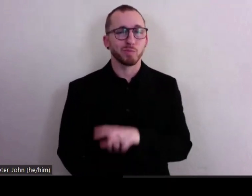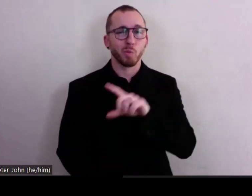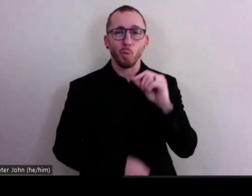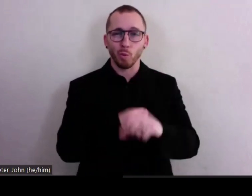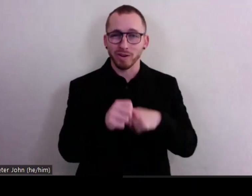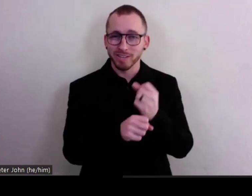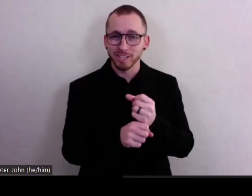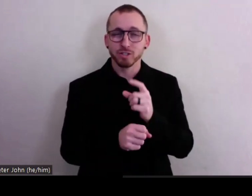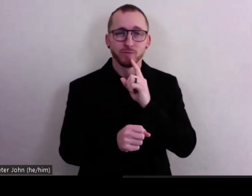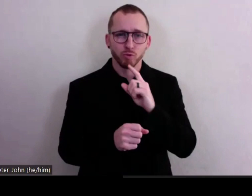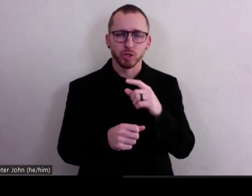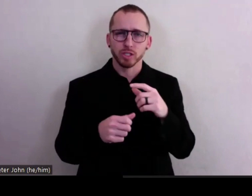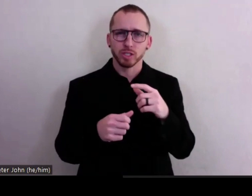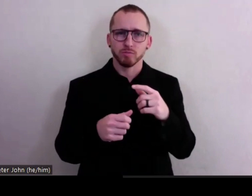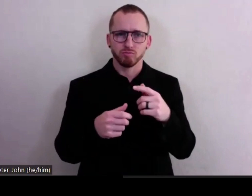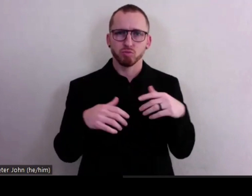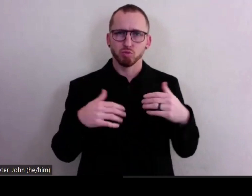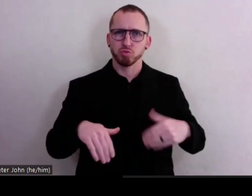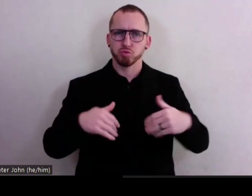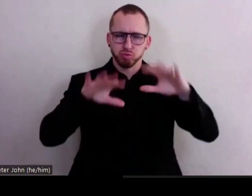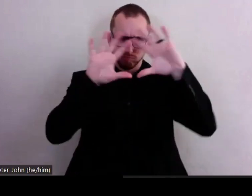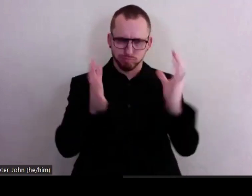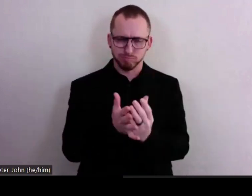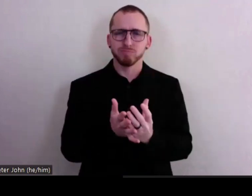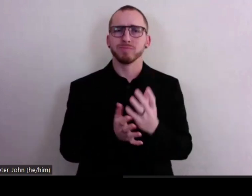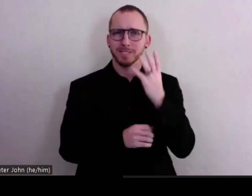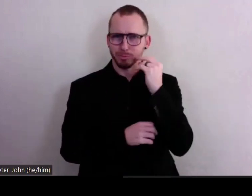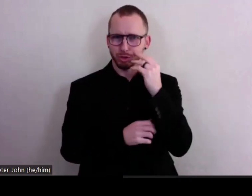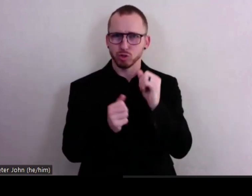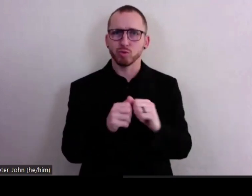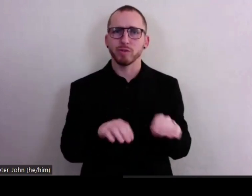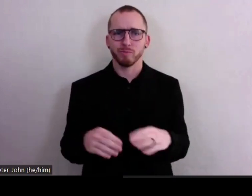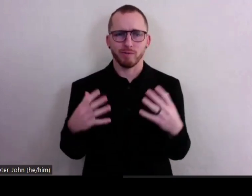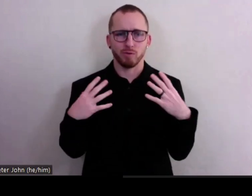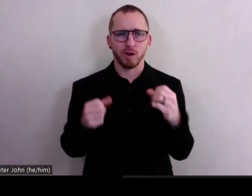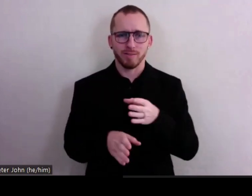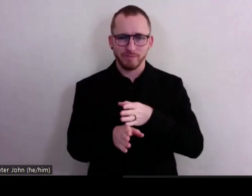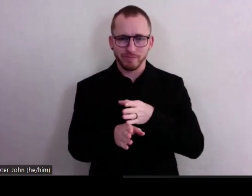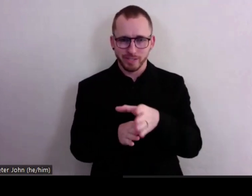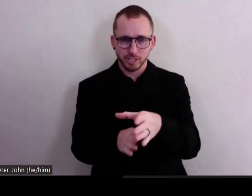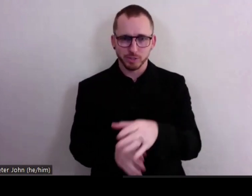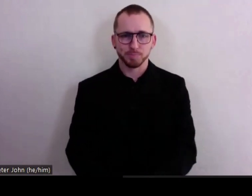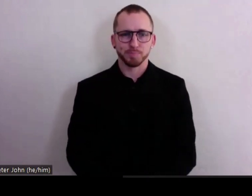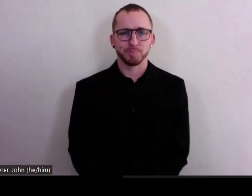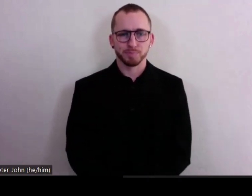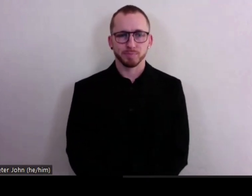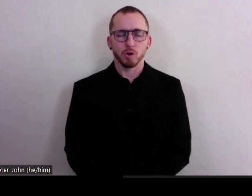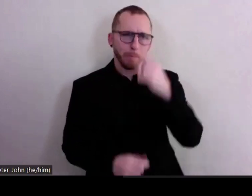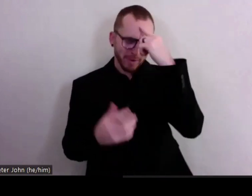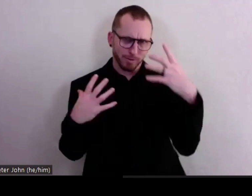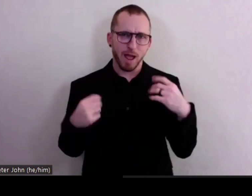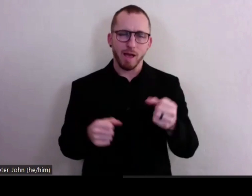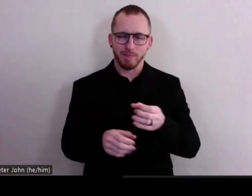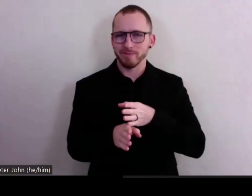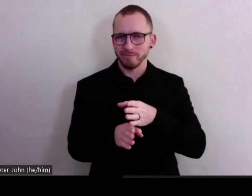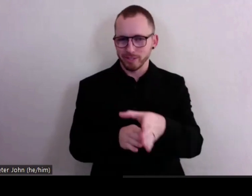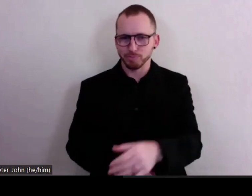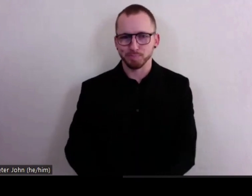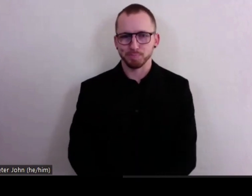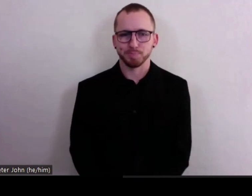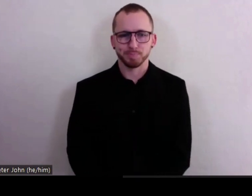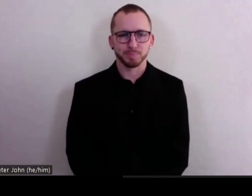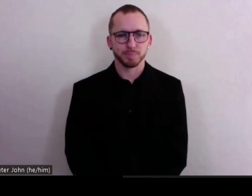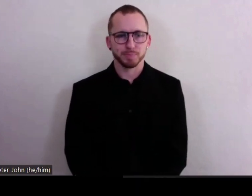experience in the mental health care field. As the Chief Clinical Officer for All Seasons since 2008, she leads a robust team of more than